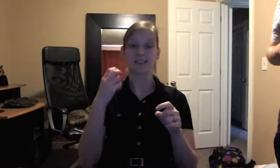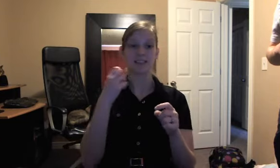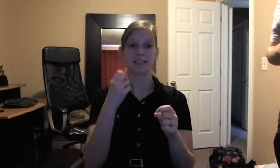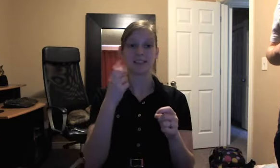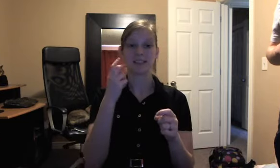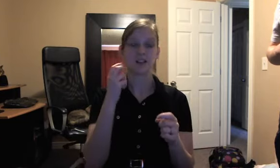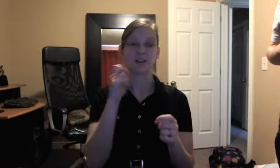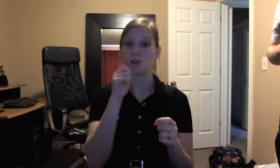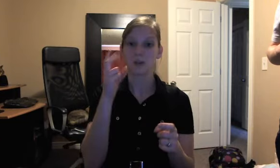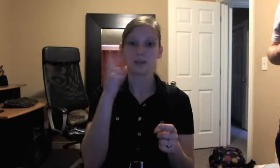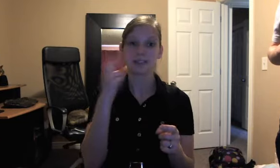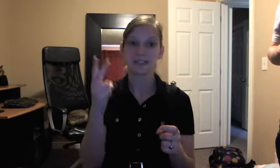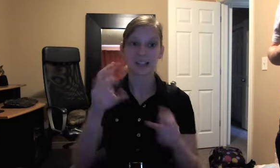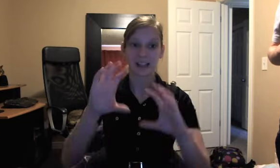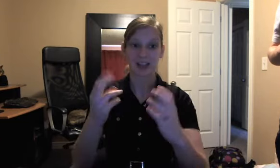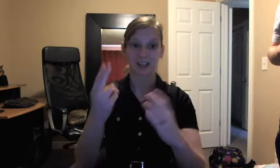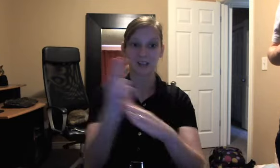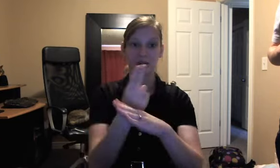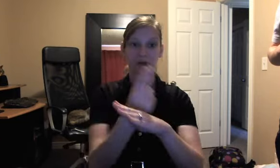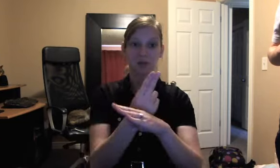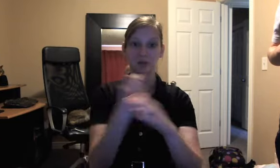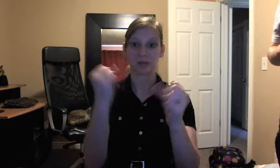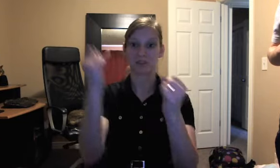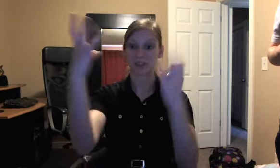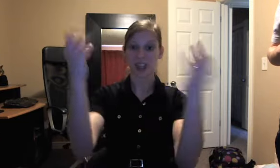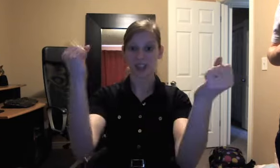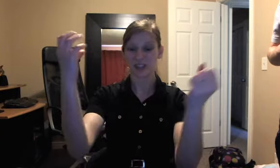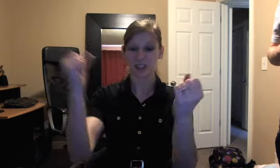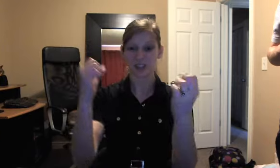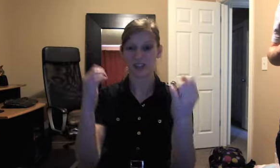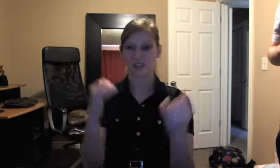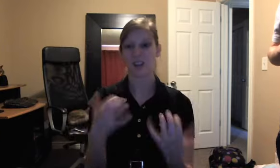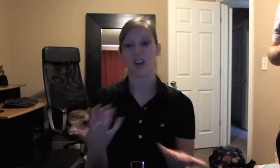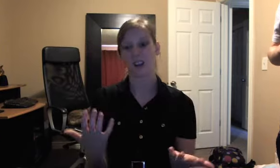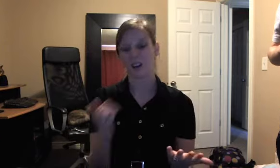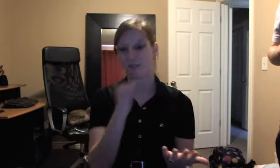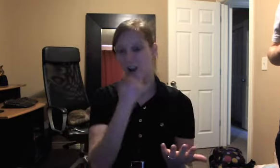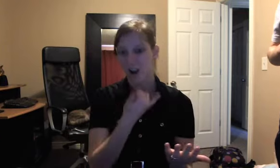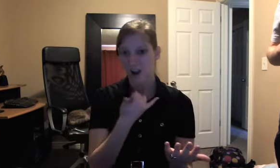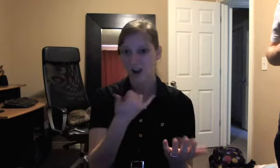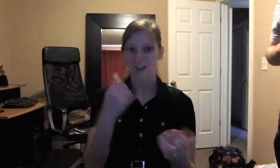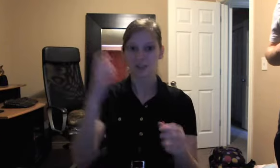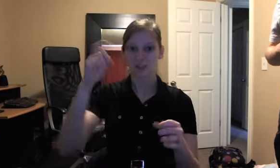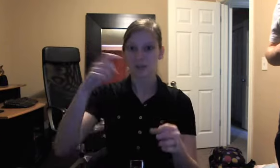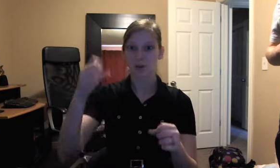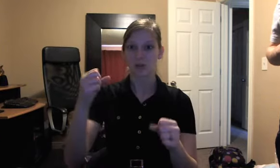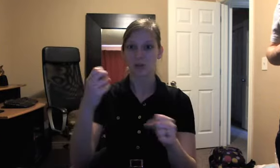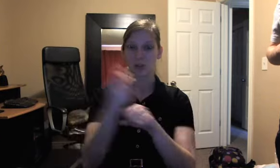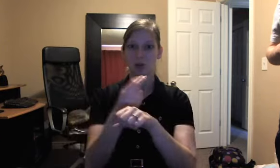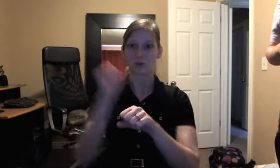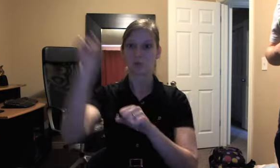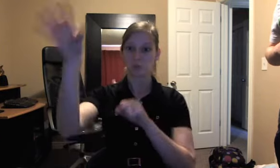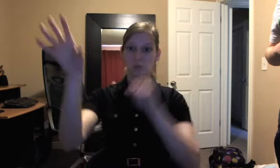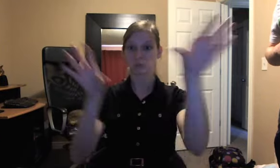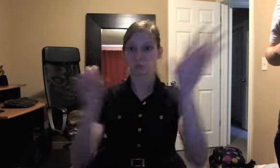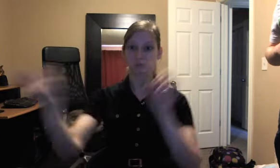means. Uh-oh. Give me a good mighty groan. Oh. Now, should we give them another chance? Yes.